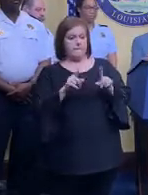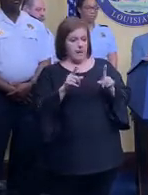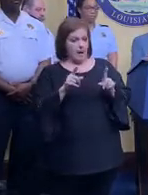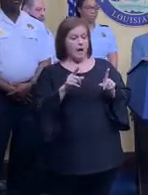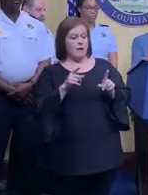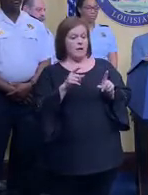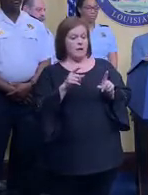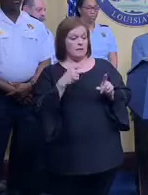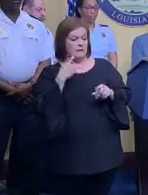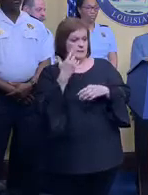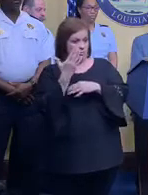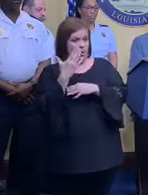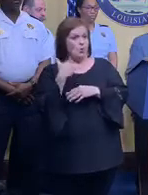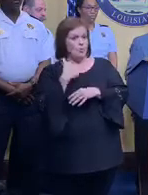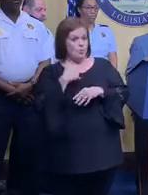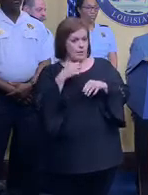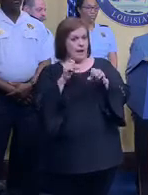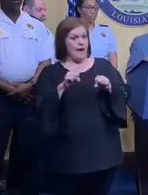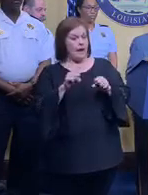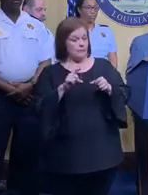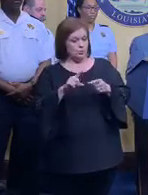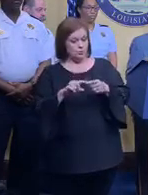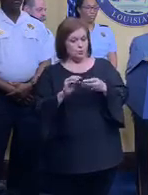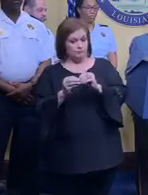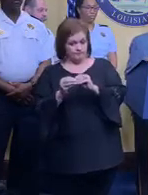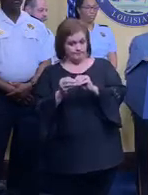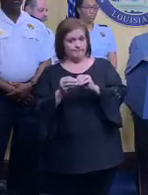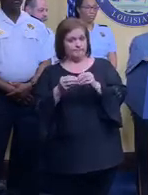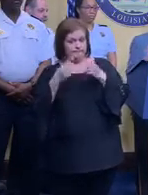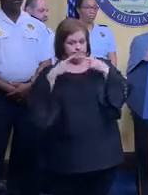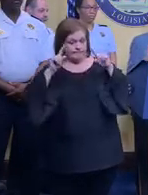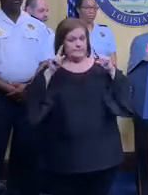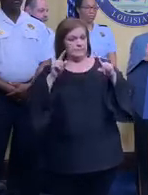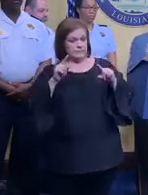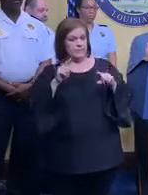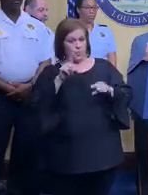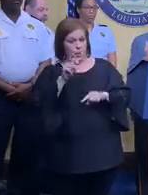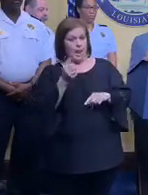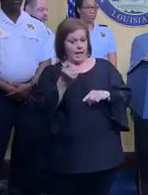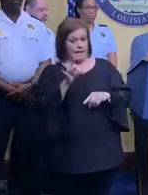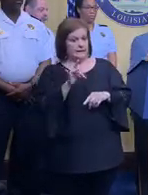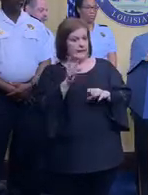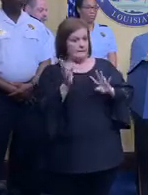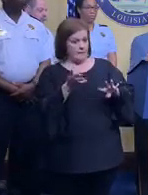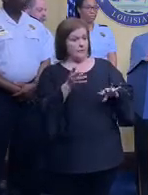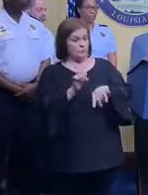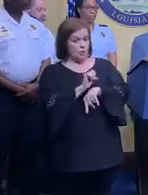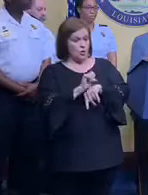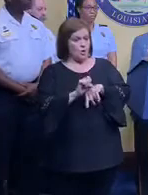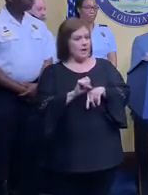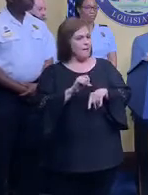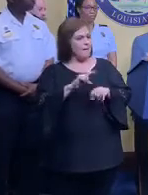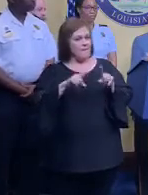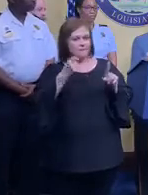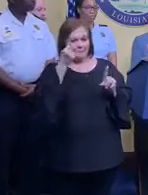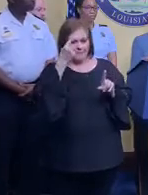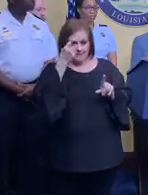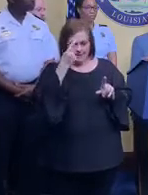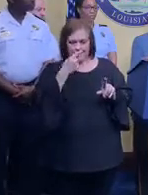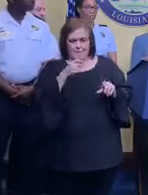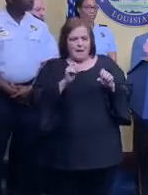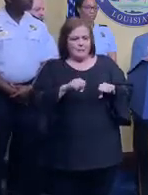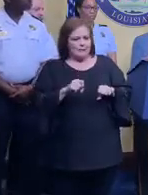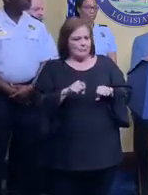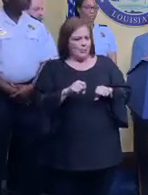manage those 2 situations, and we're back to 118. And that is always a possibility that one of those pumps could